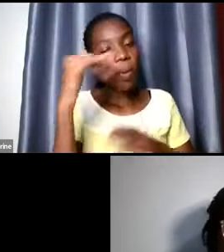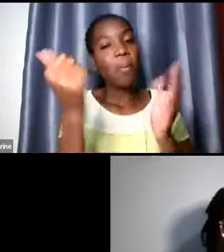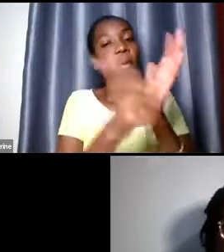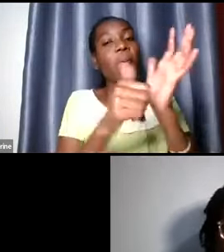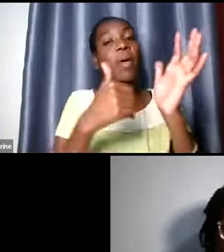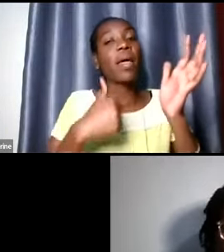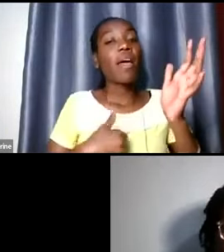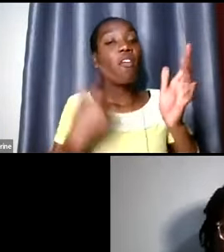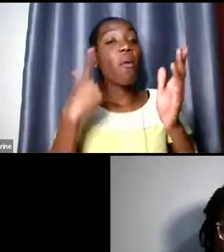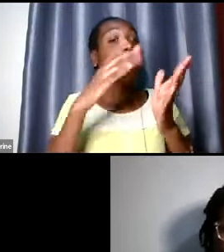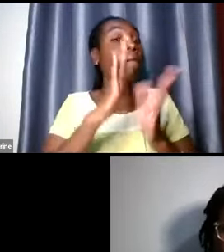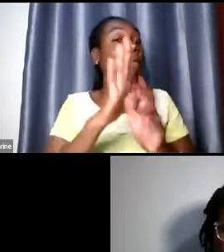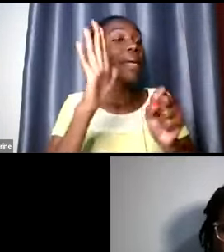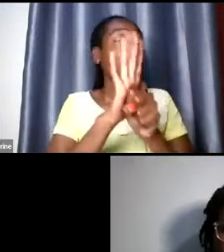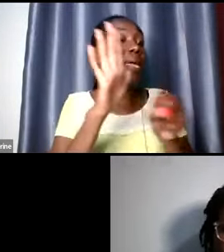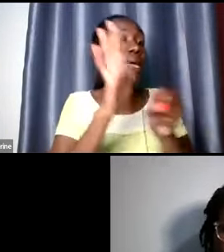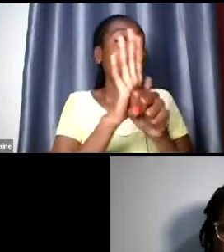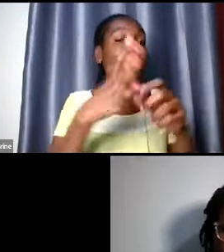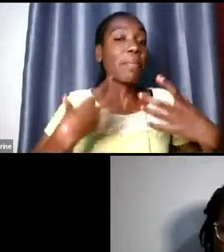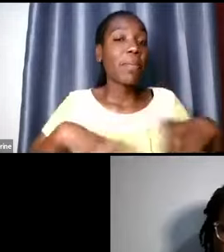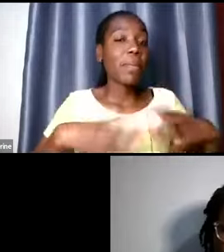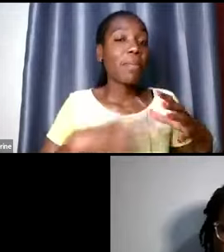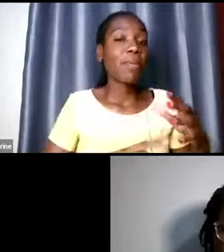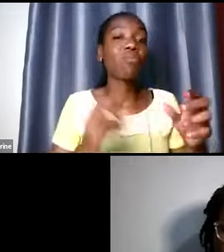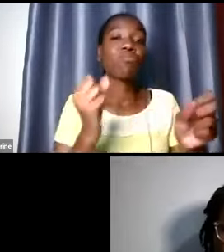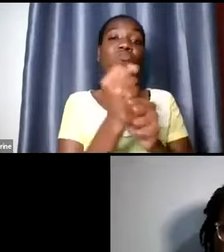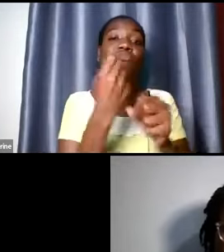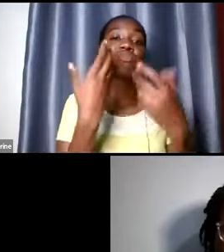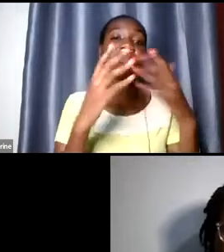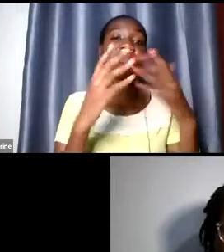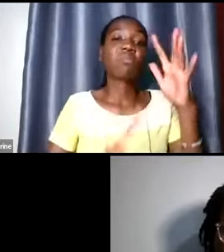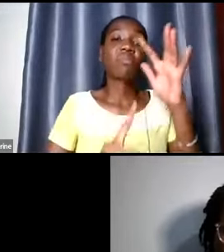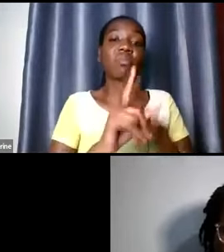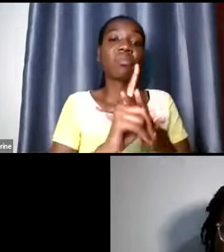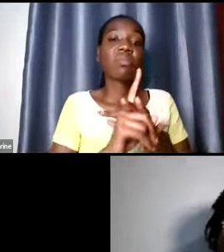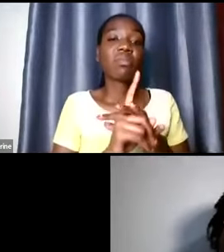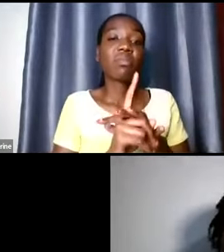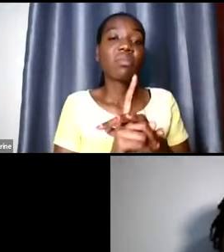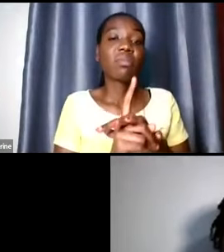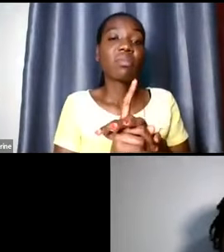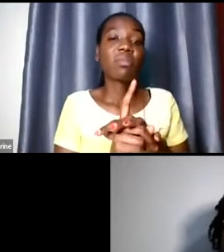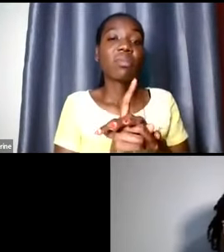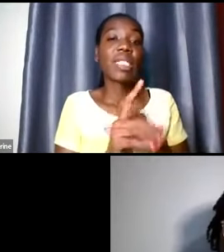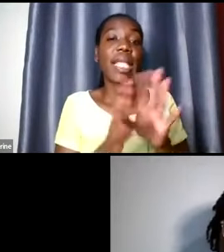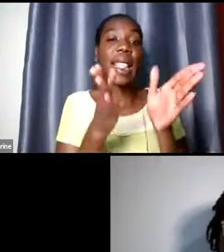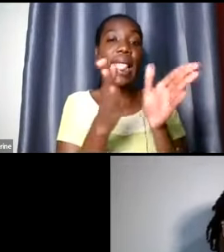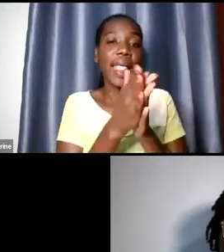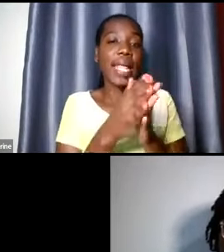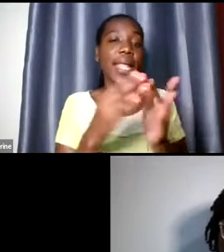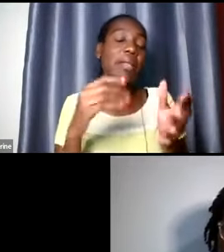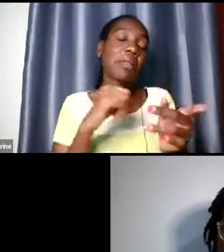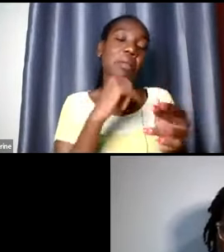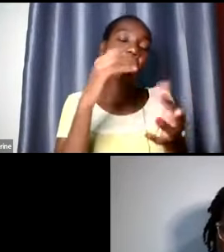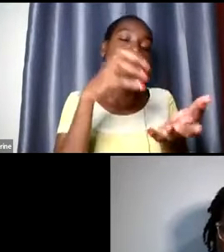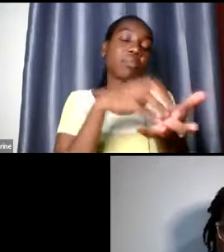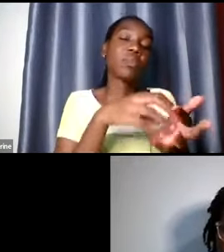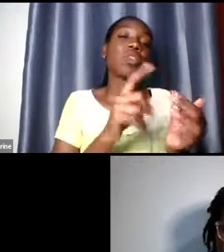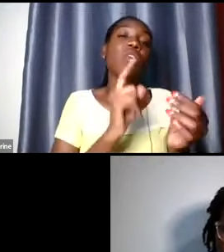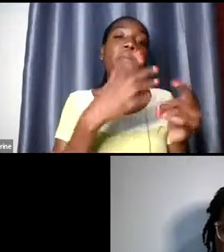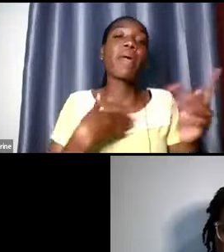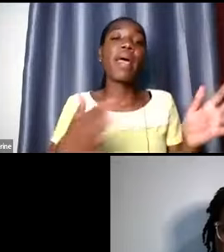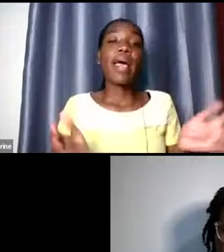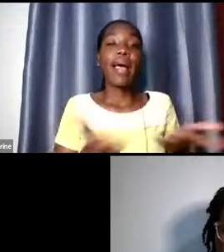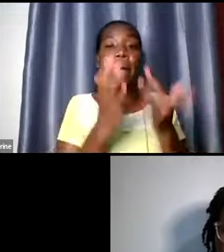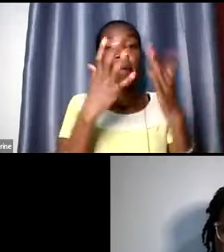many people I've had who have come to me in treatment and said, if only somebody told me, I would not be in the position I am in. So I encourage people